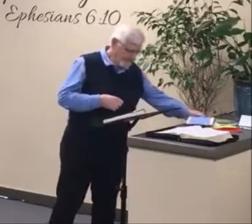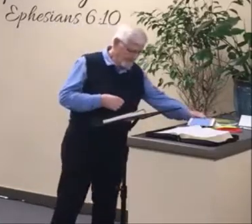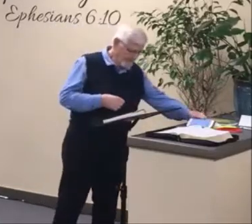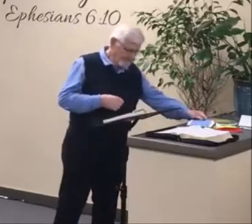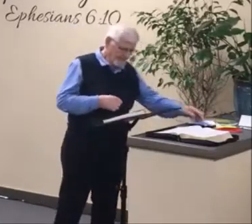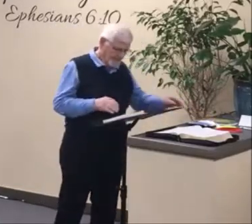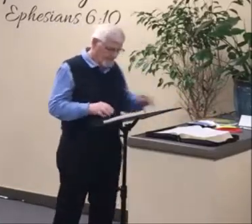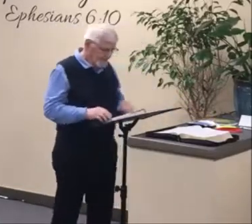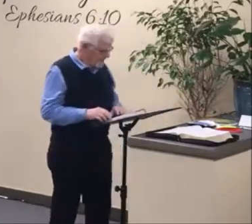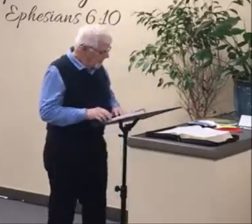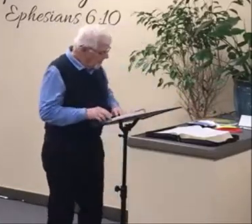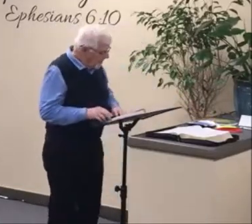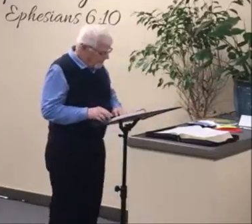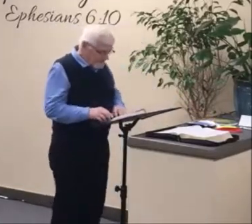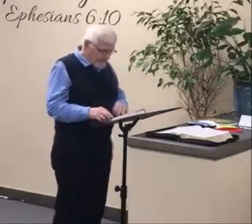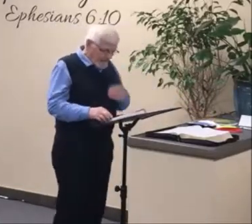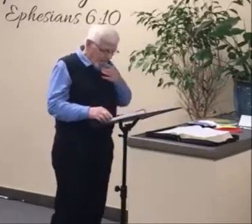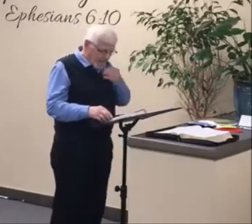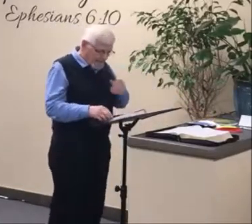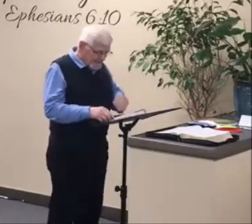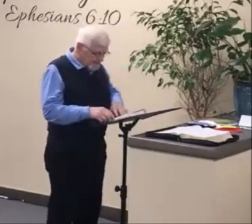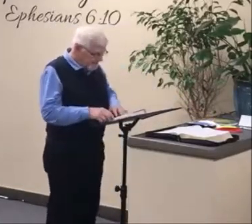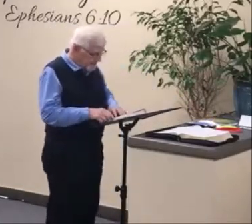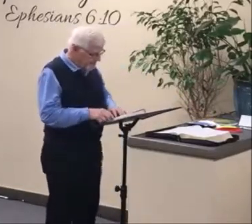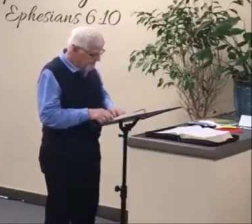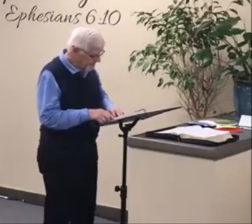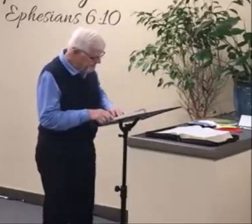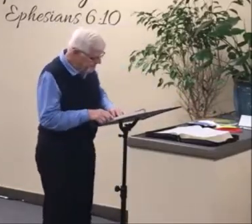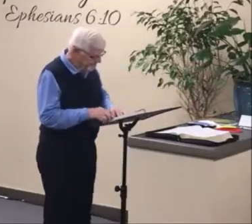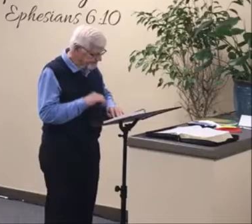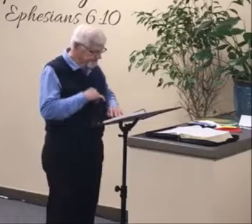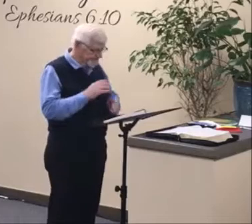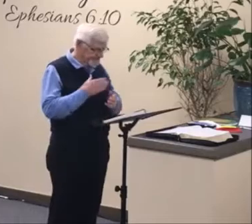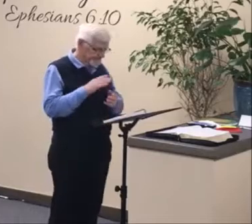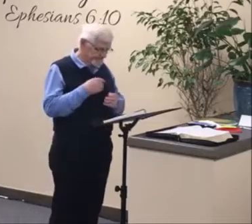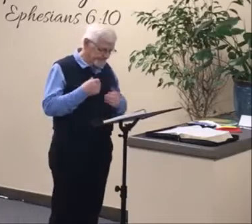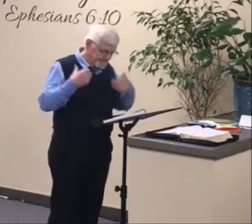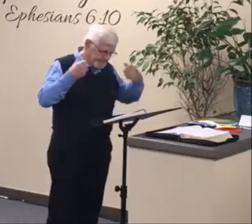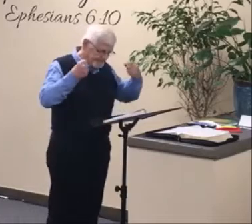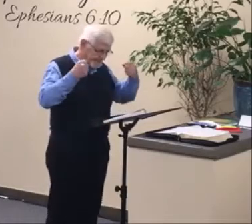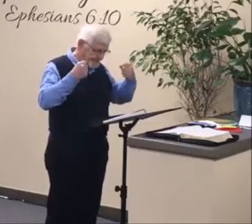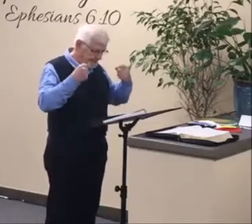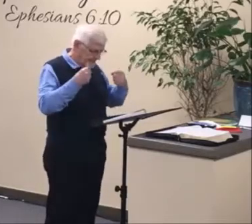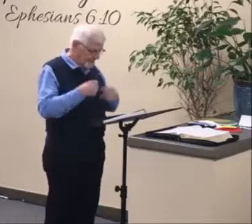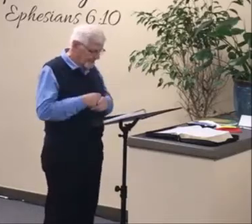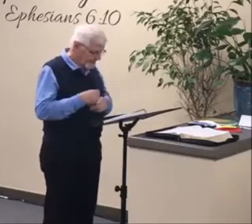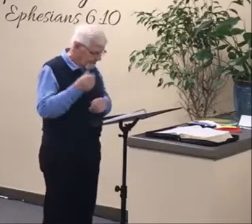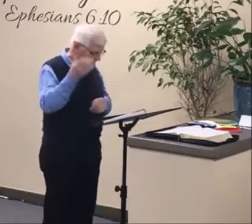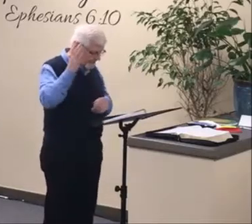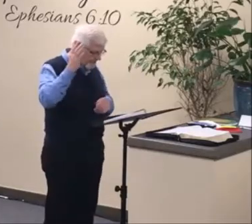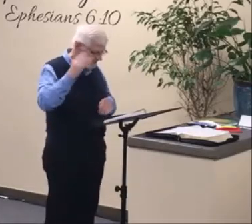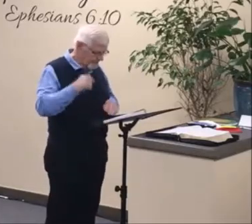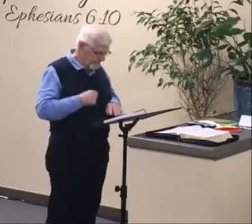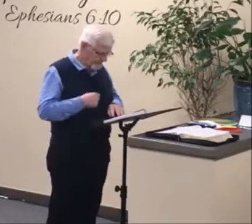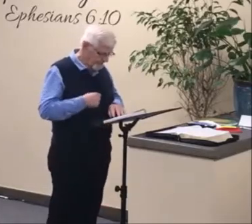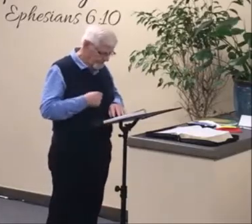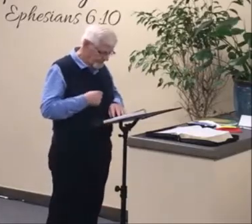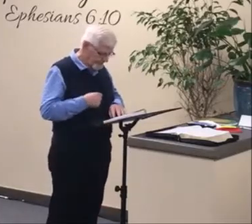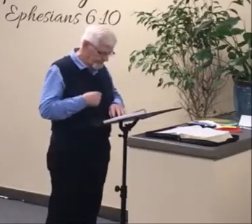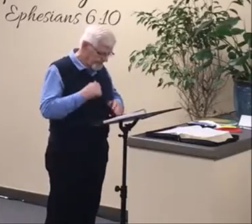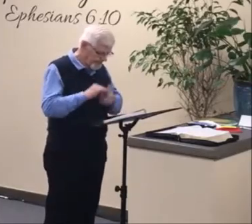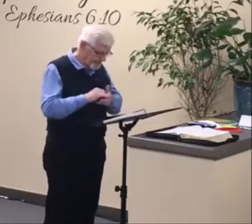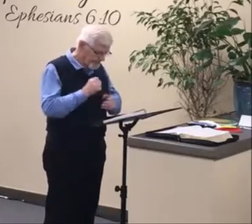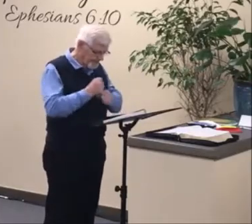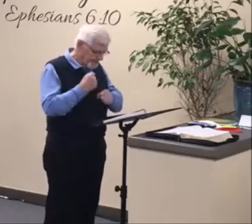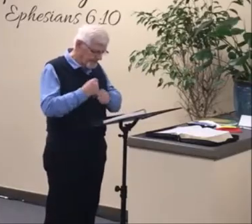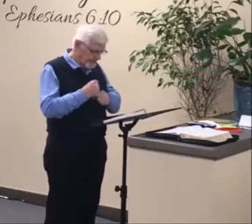27. I sing the mighty power of God that made the mountains